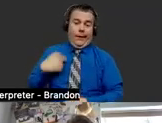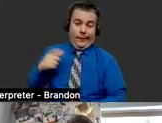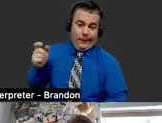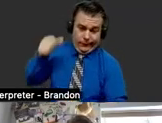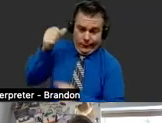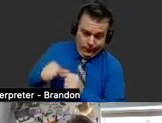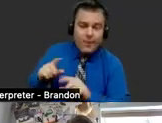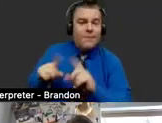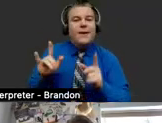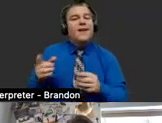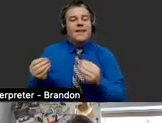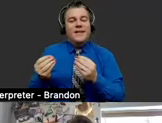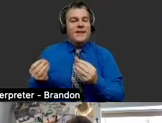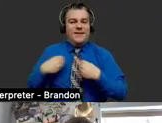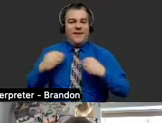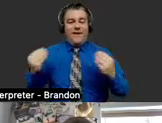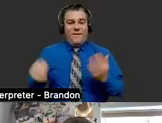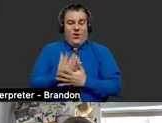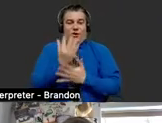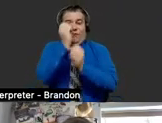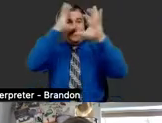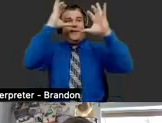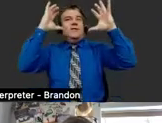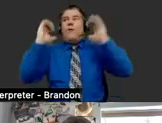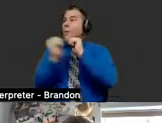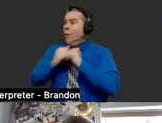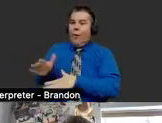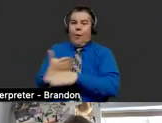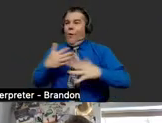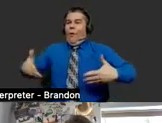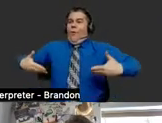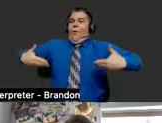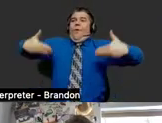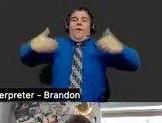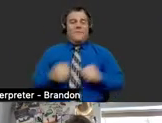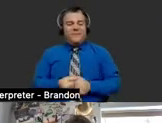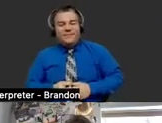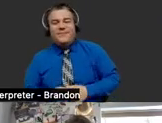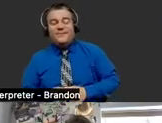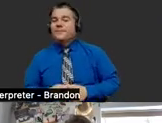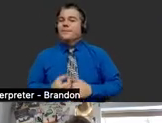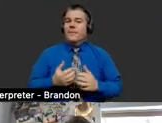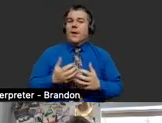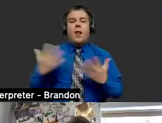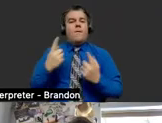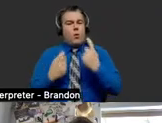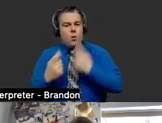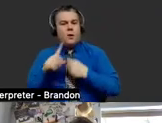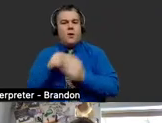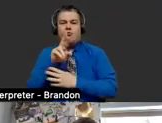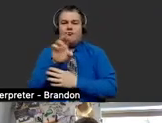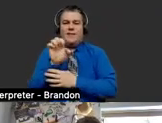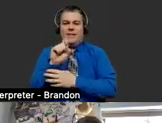that fresh vision that you get when you're together with others. So I've been getting a lot of questions about the reset, not